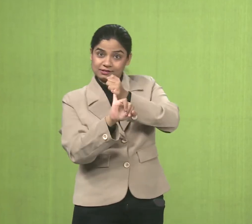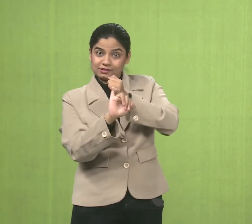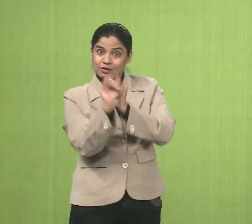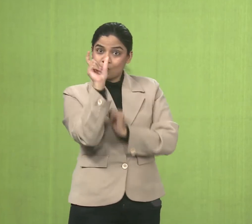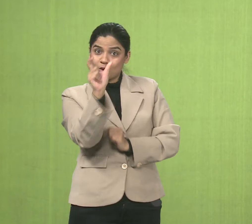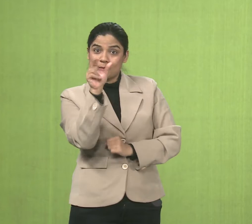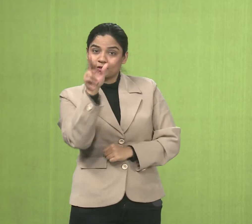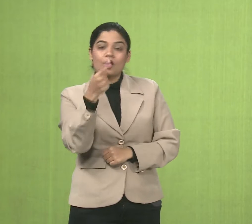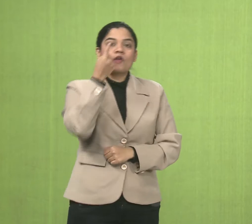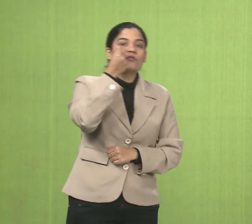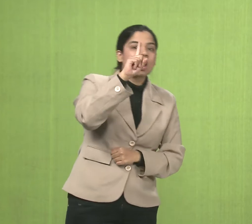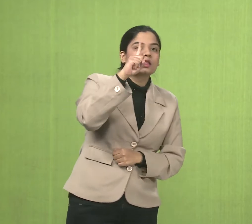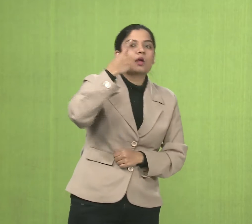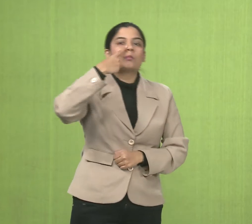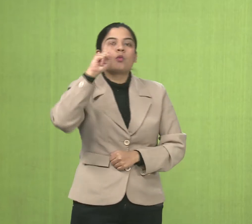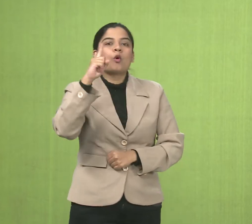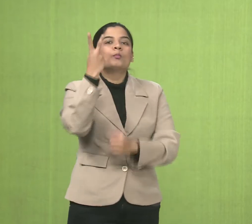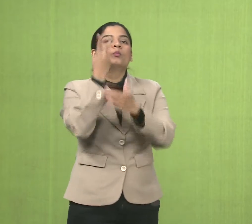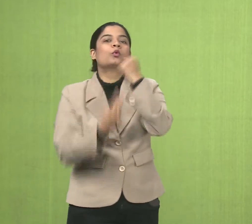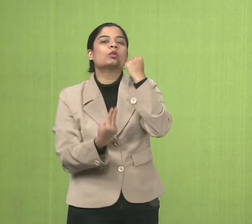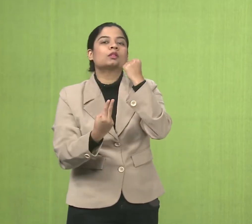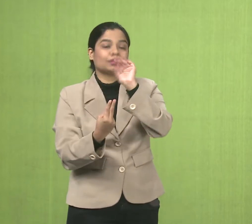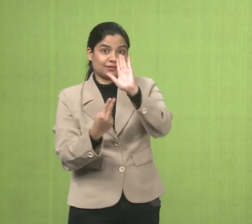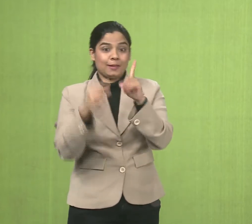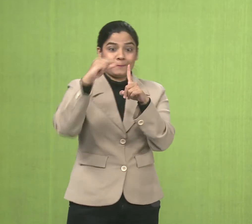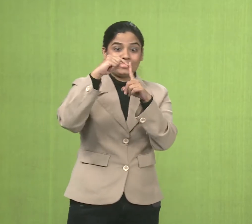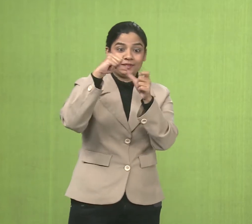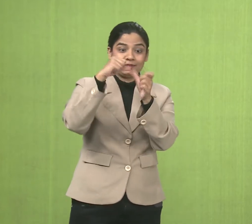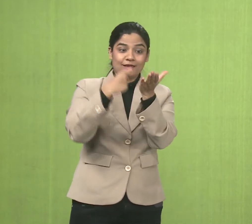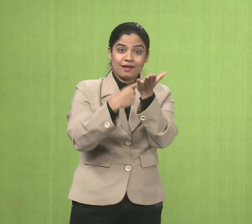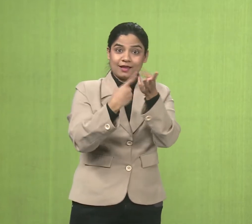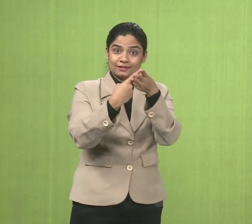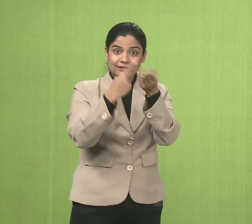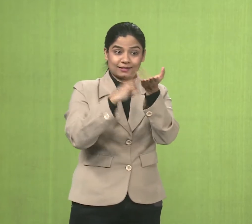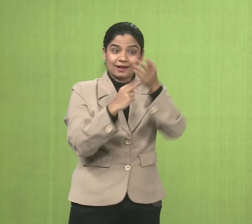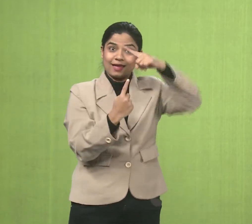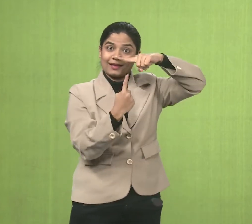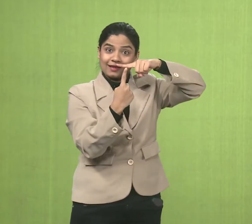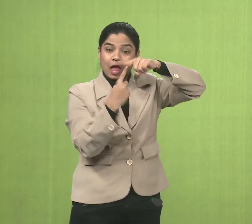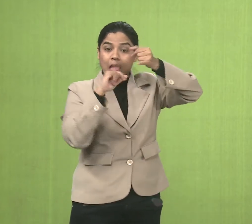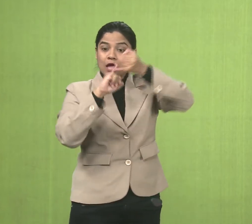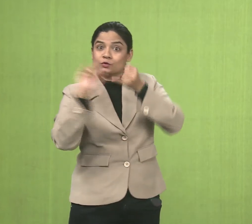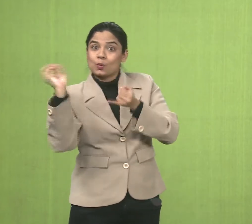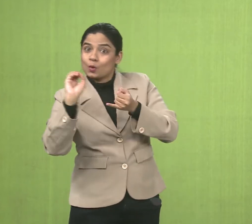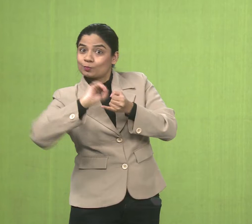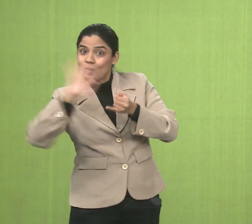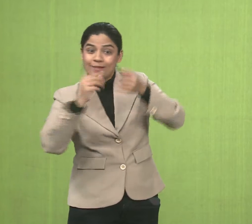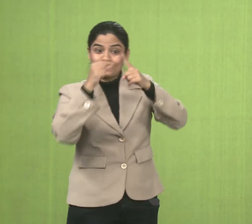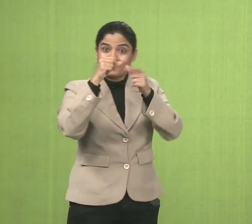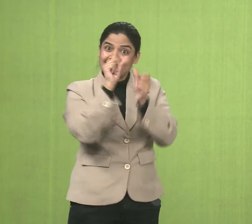Parents, a person's father or mother, or both. When we don't add S, either